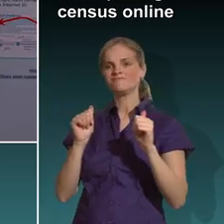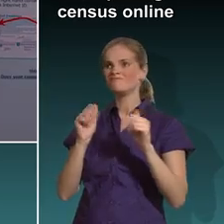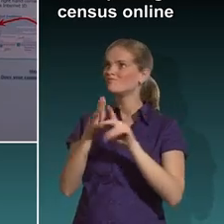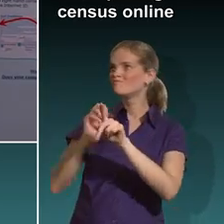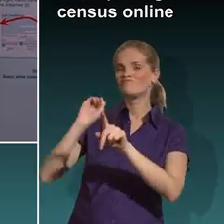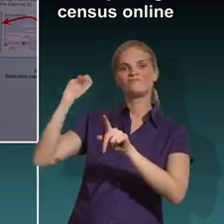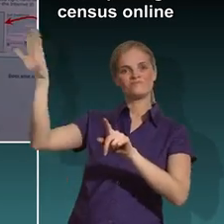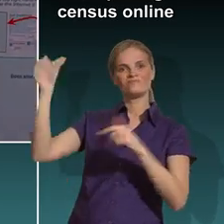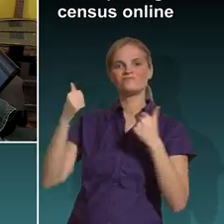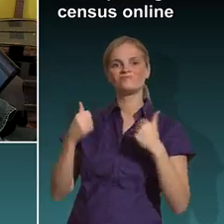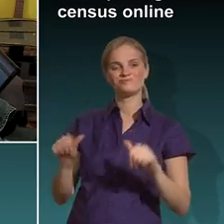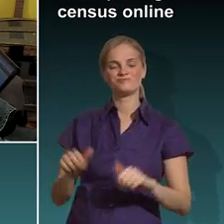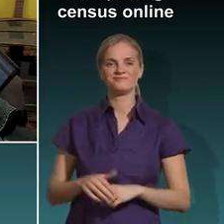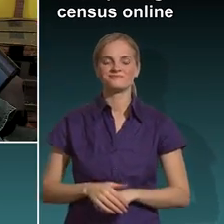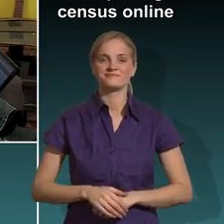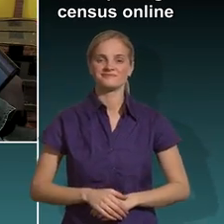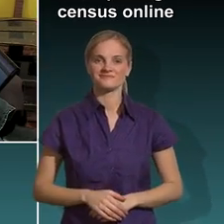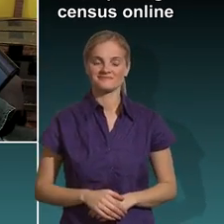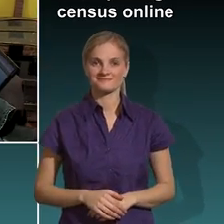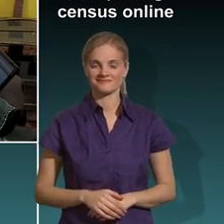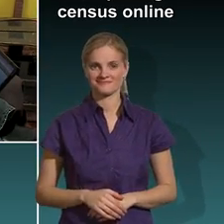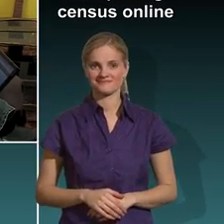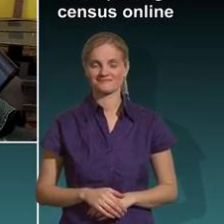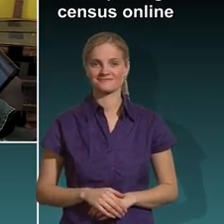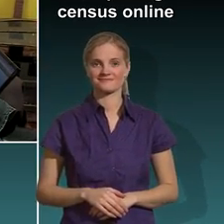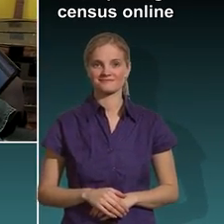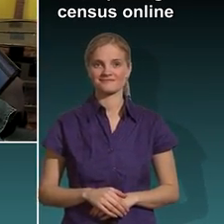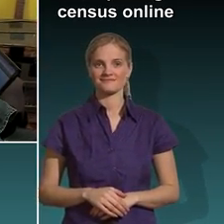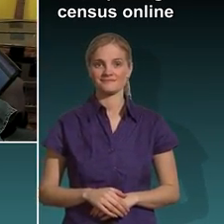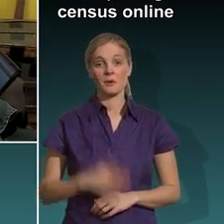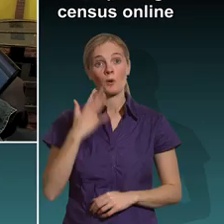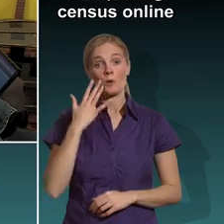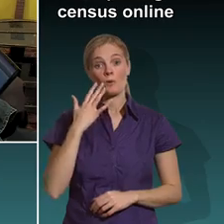This number shows that your information has been registered.